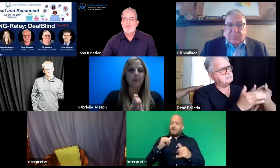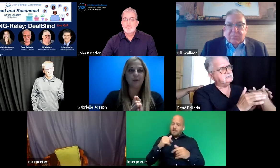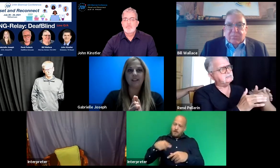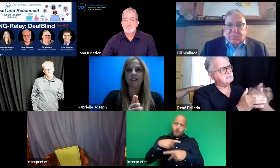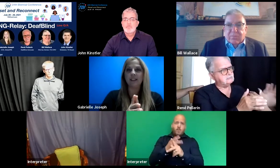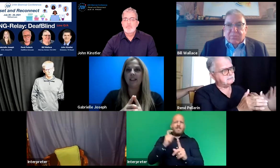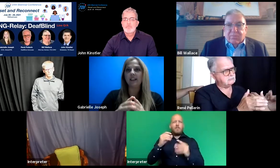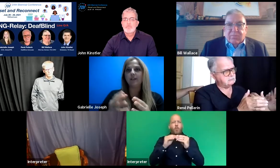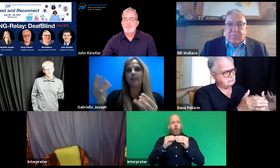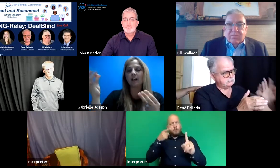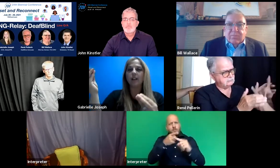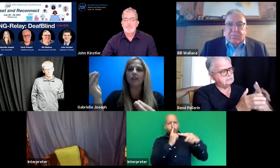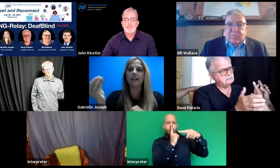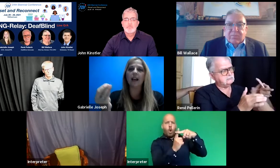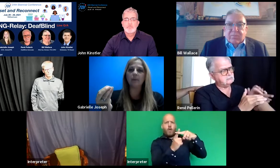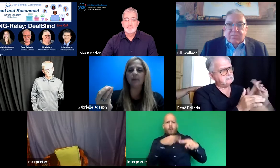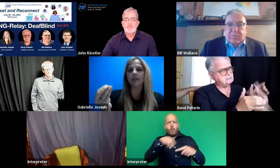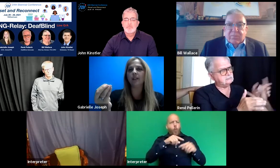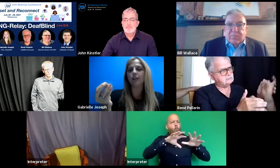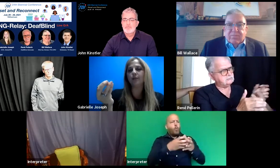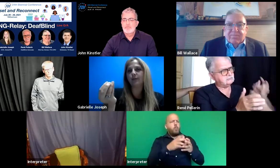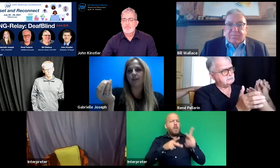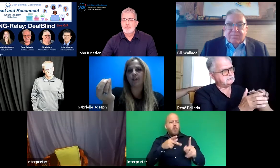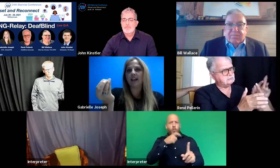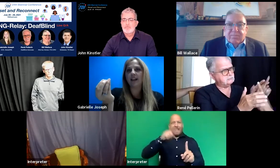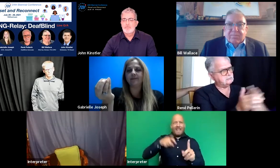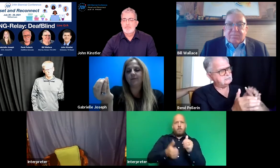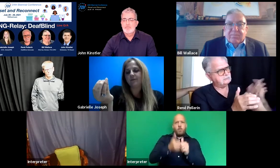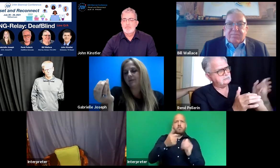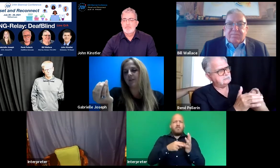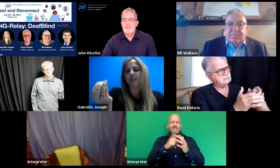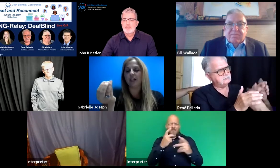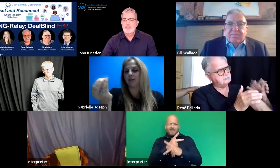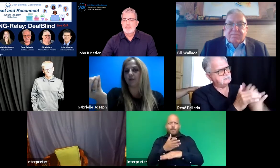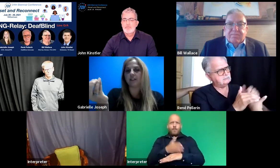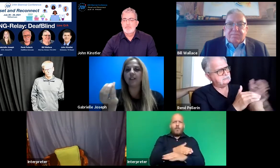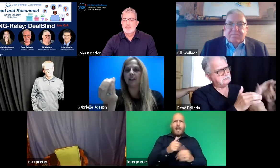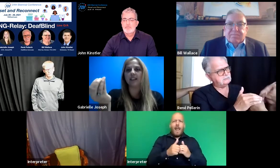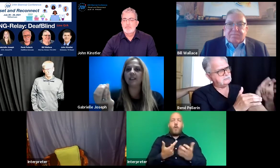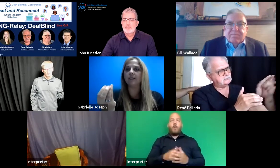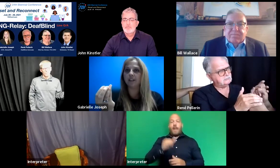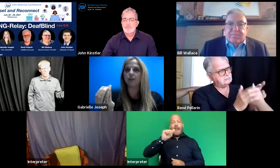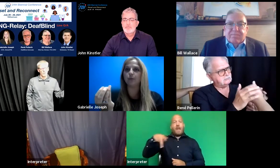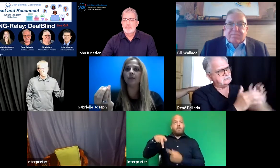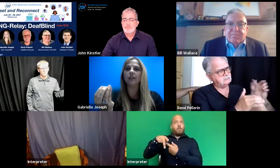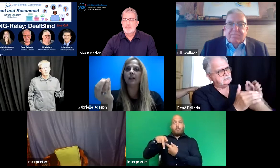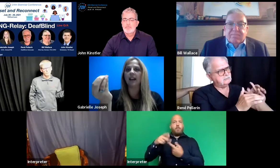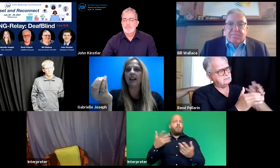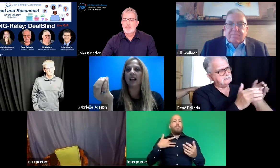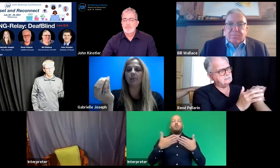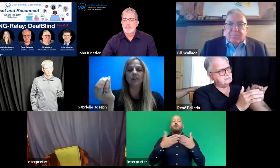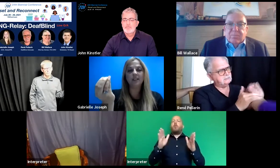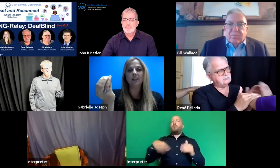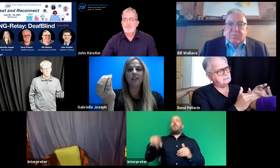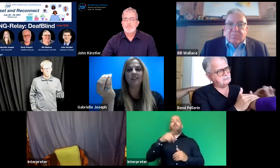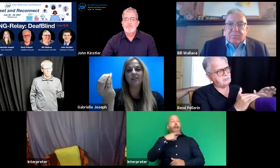deafblind community? If you download an app used for a general hearing individual, that